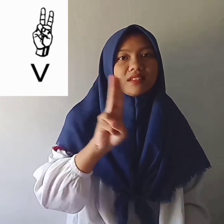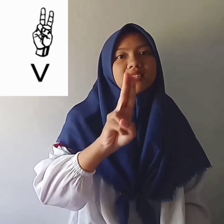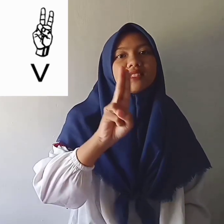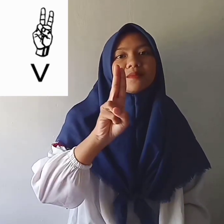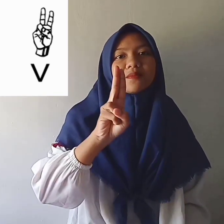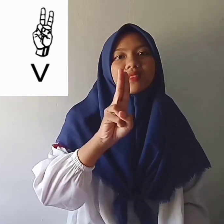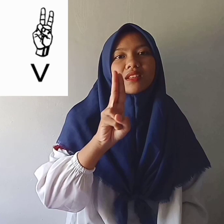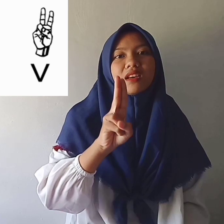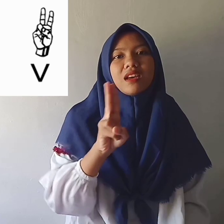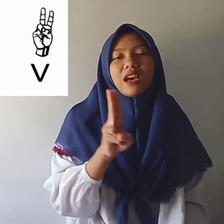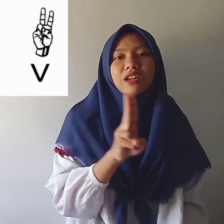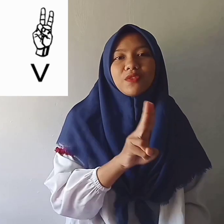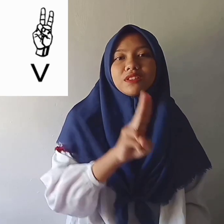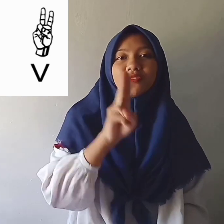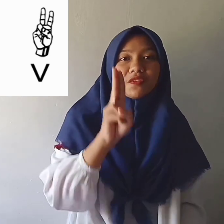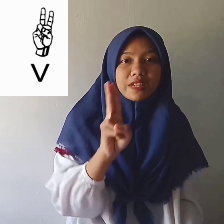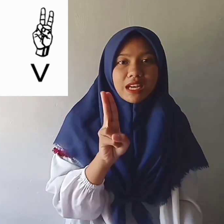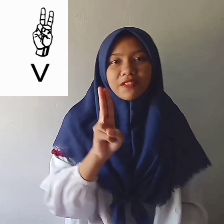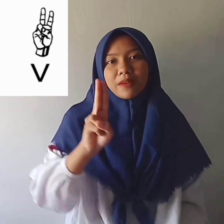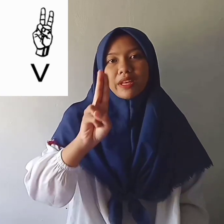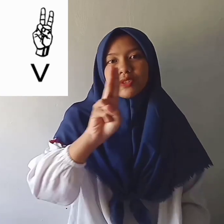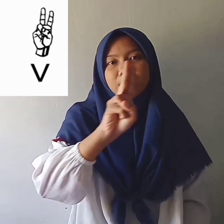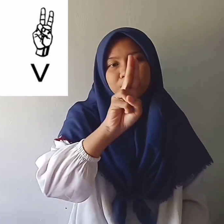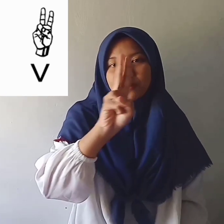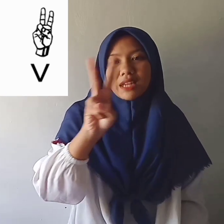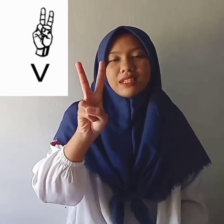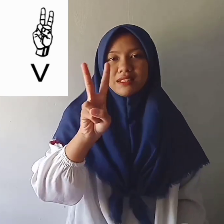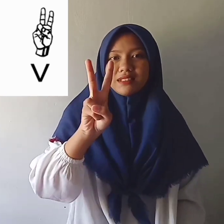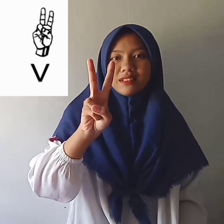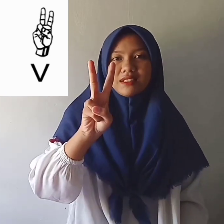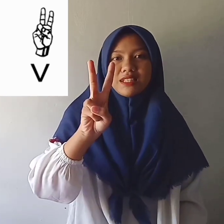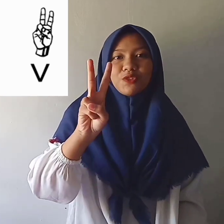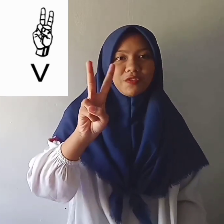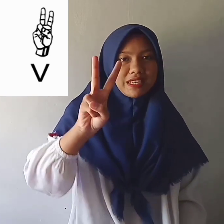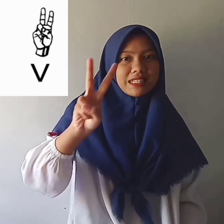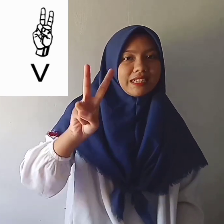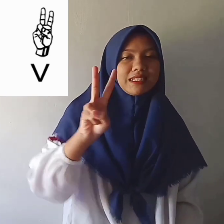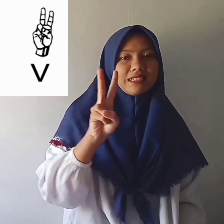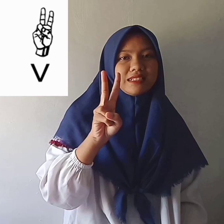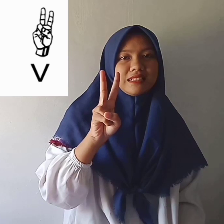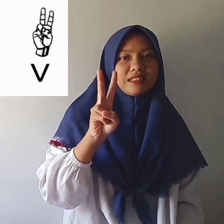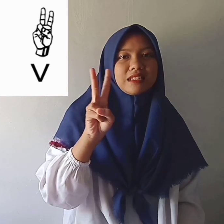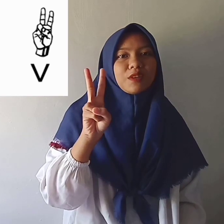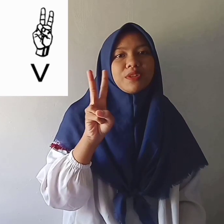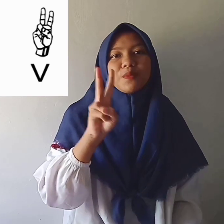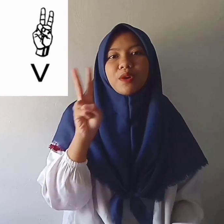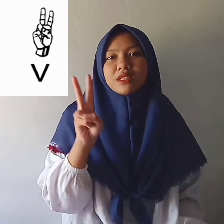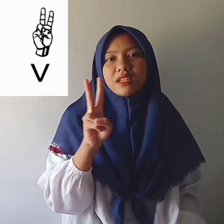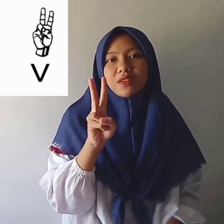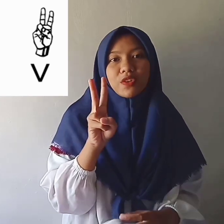this. And for the V alphabet, you just spread it into V sign, just like when you post in your